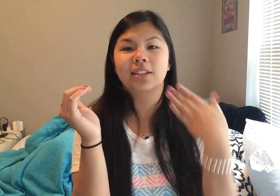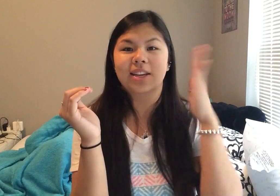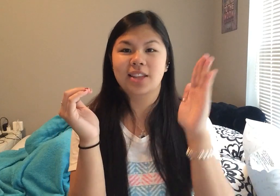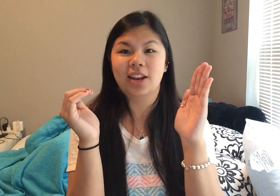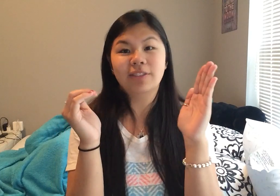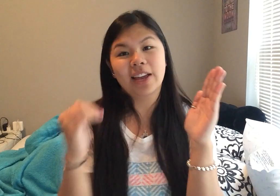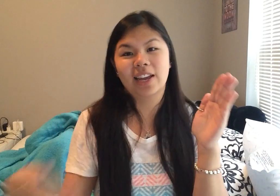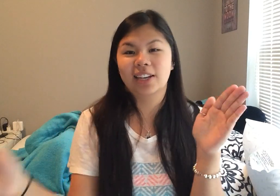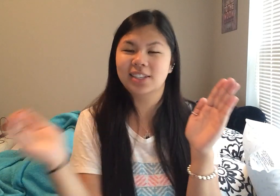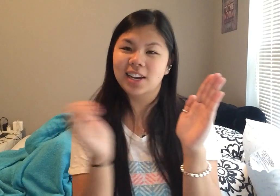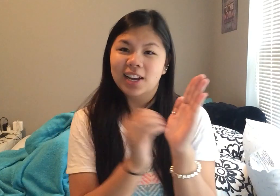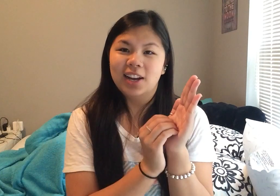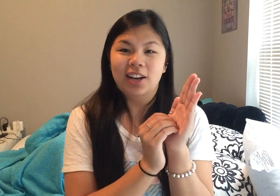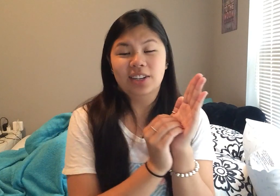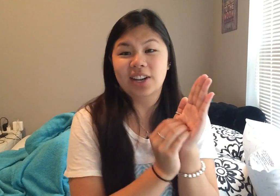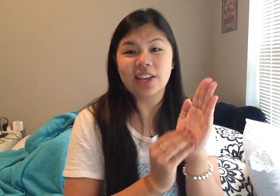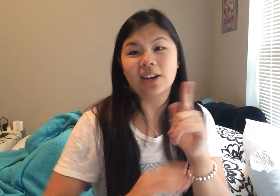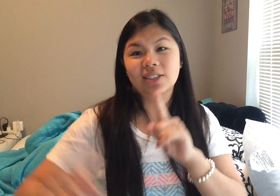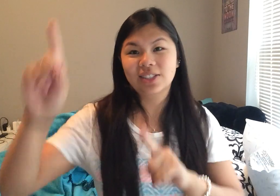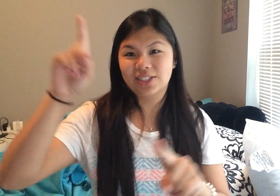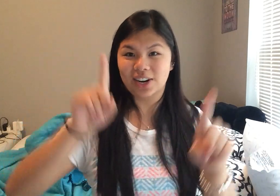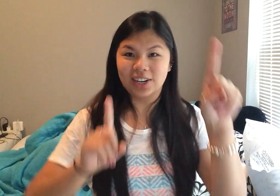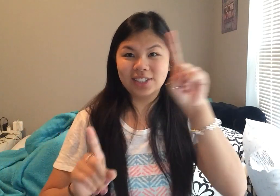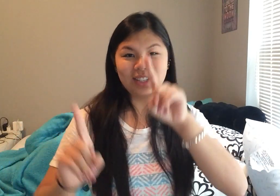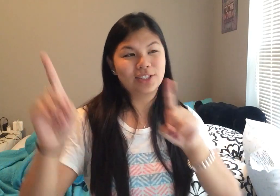and then a flat hand. Under 1,000 stars,